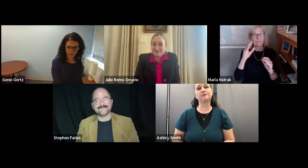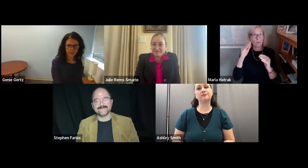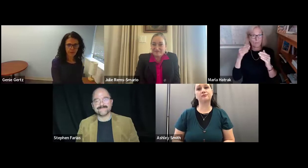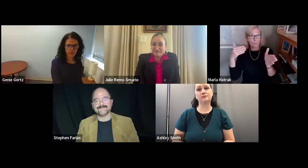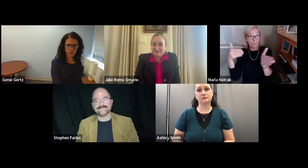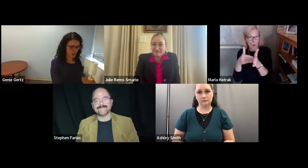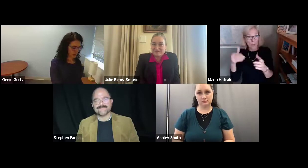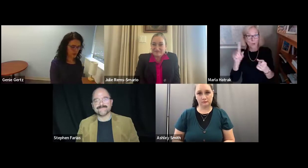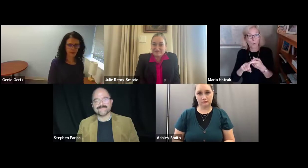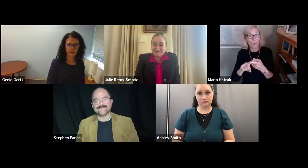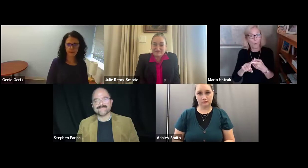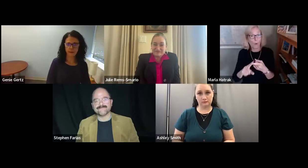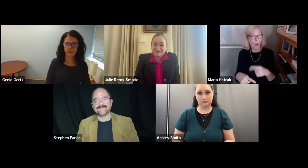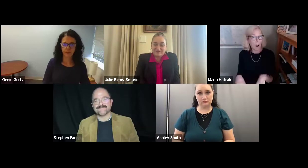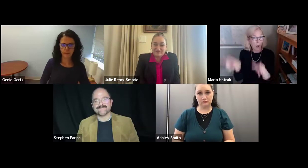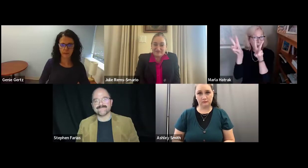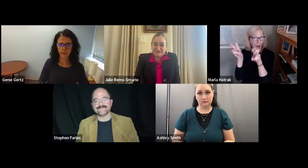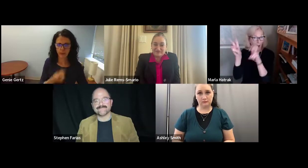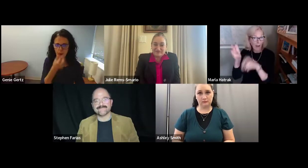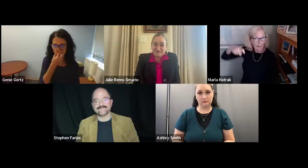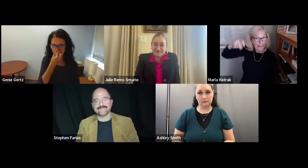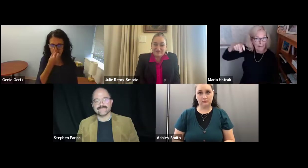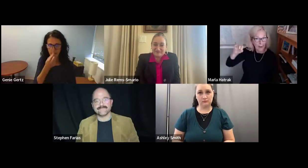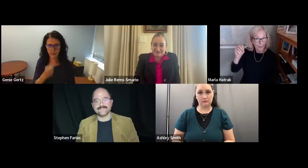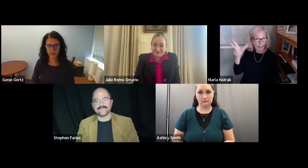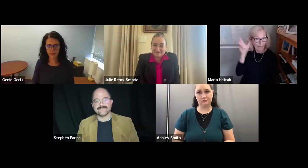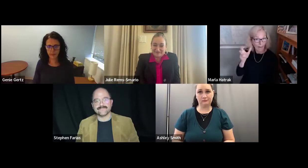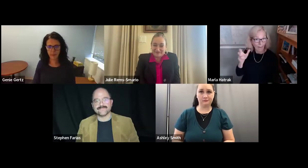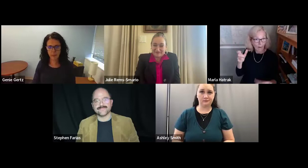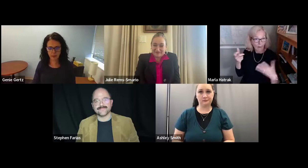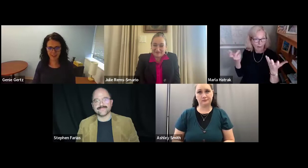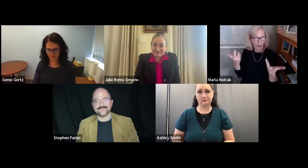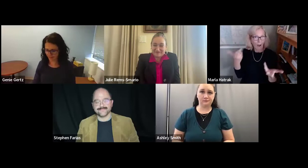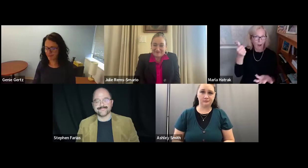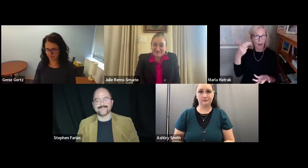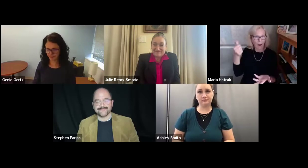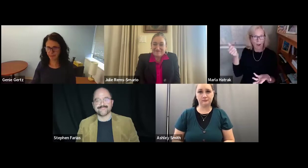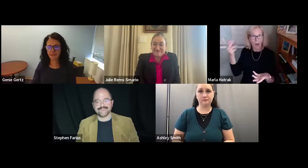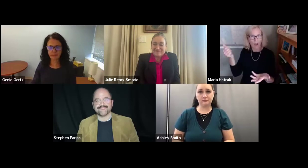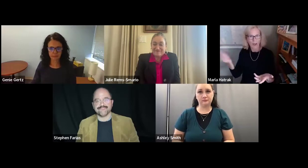at the need for language as opposed to the need to hear.